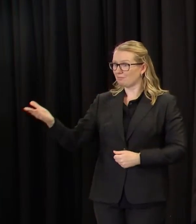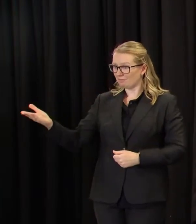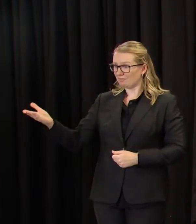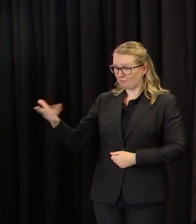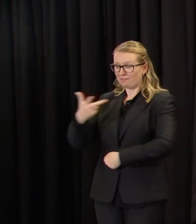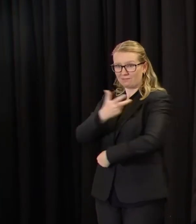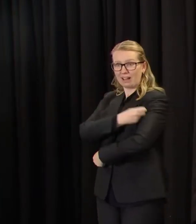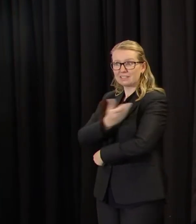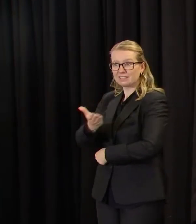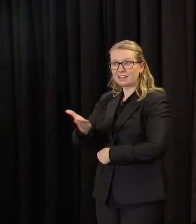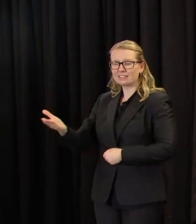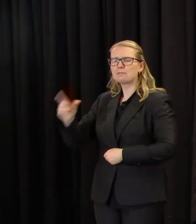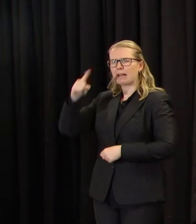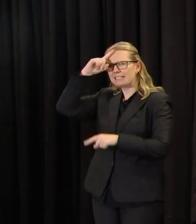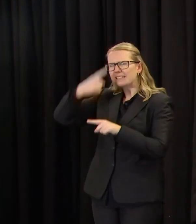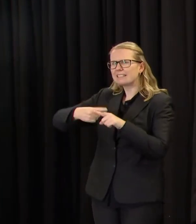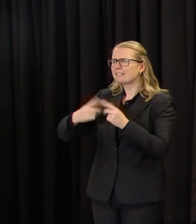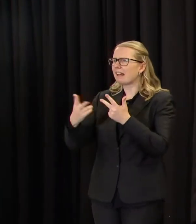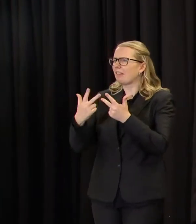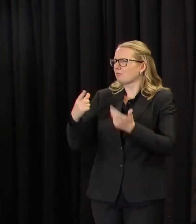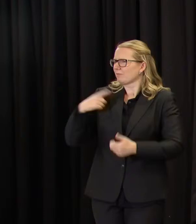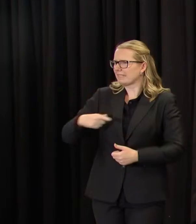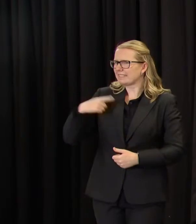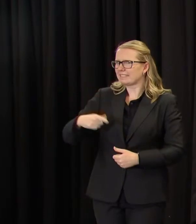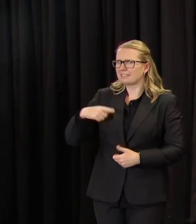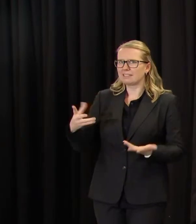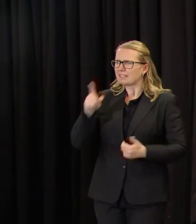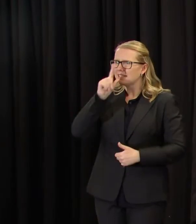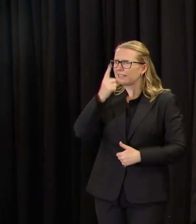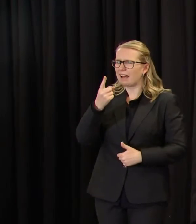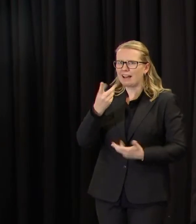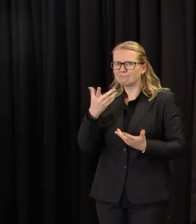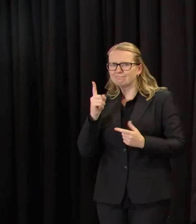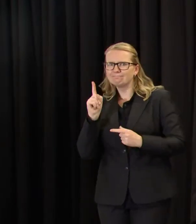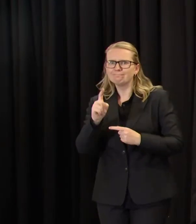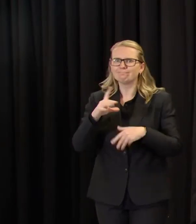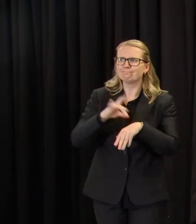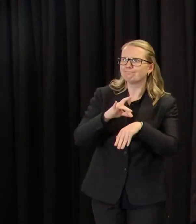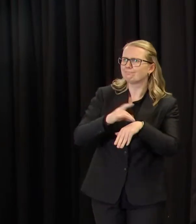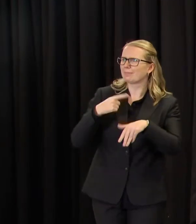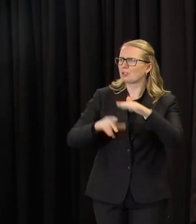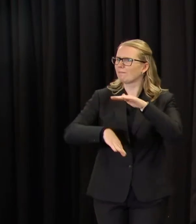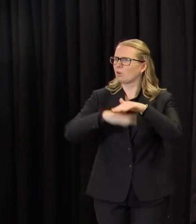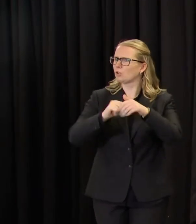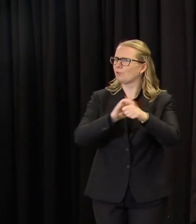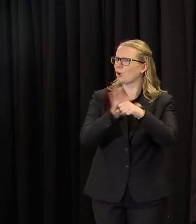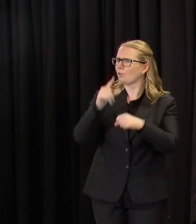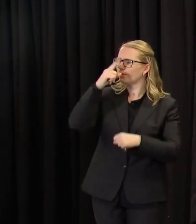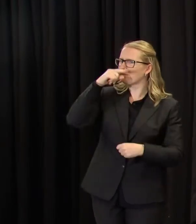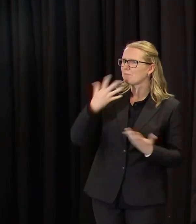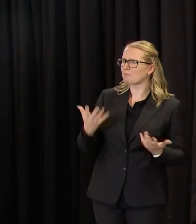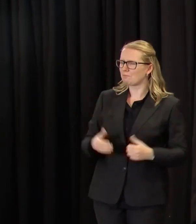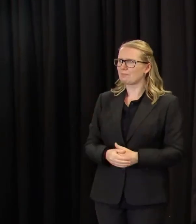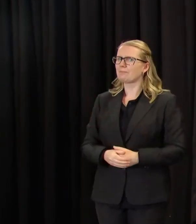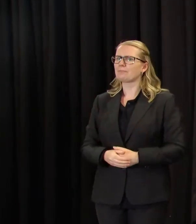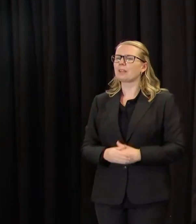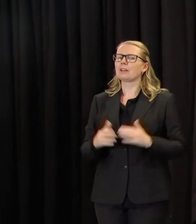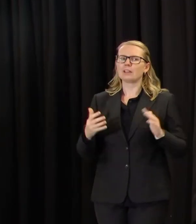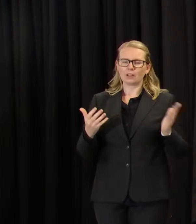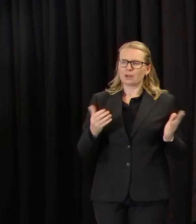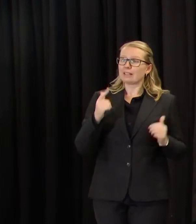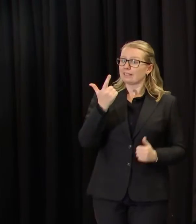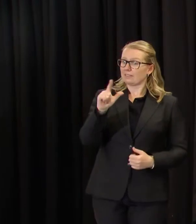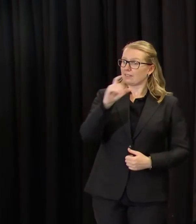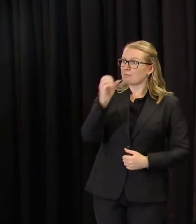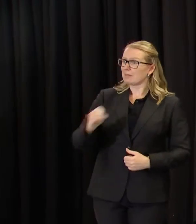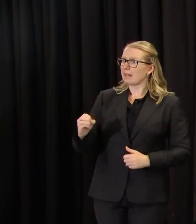right thing and went and got their 2 doses, who won't be able to get the care that they need. I'm just trying to clarify, though, if it's 70... So it's 70% you